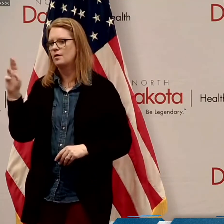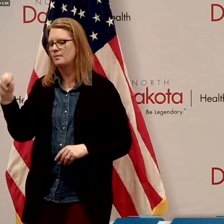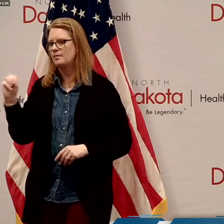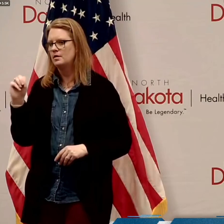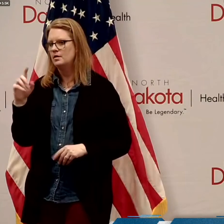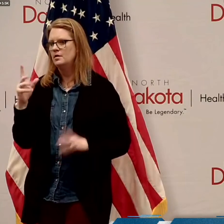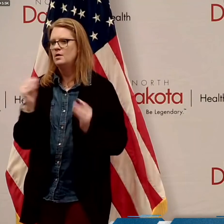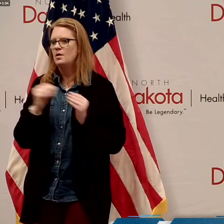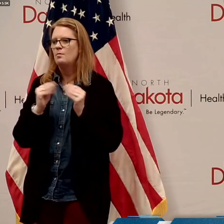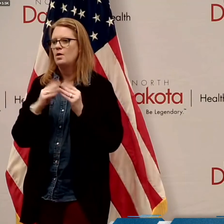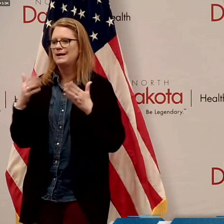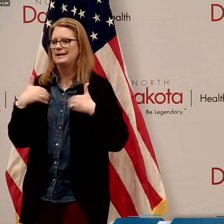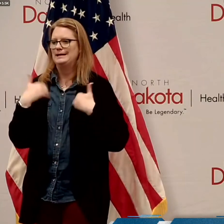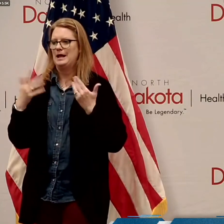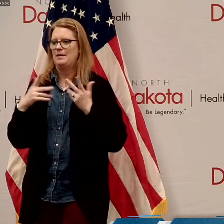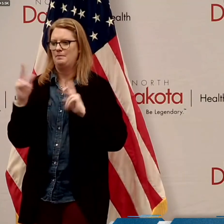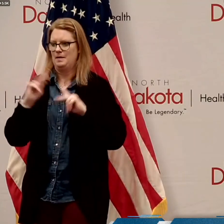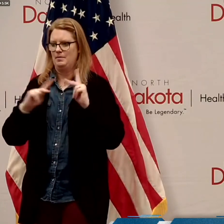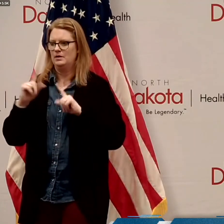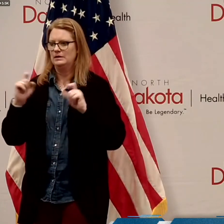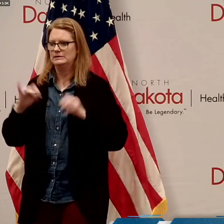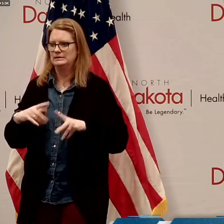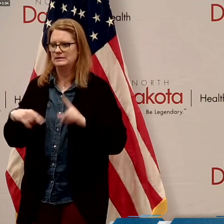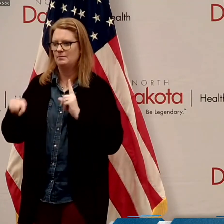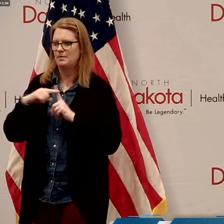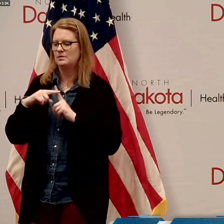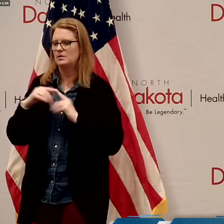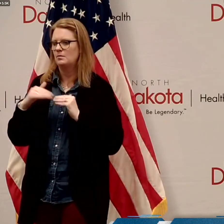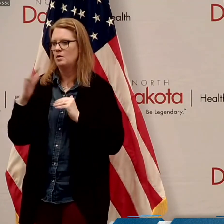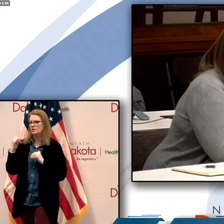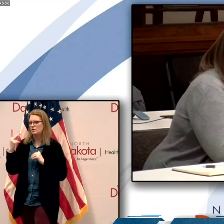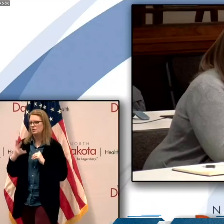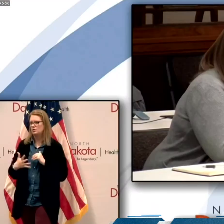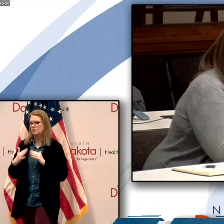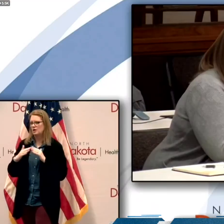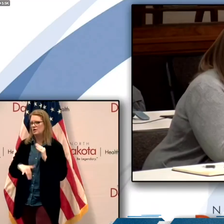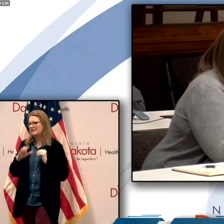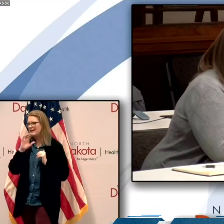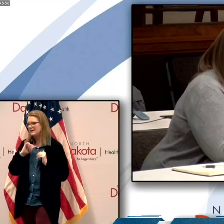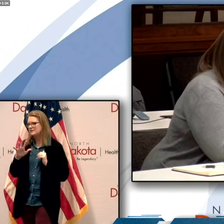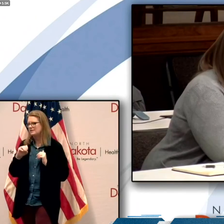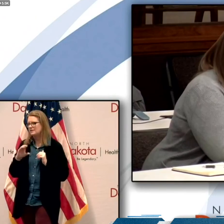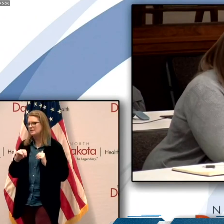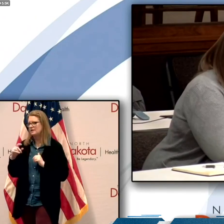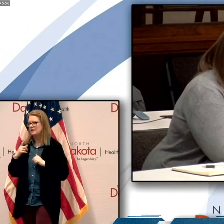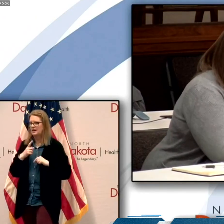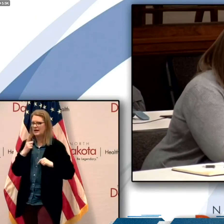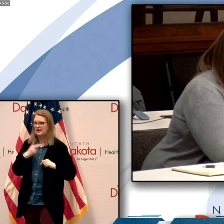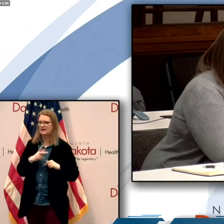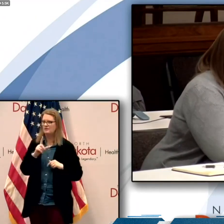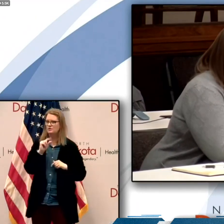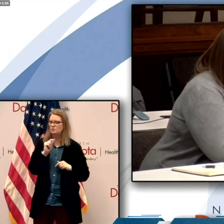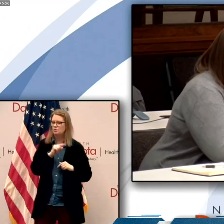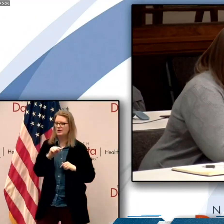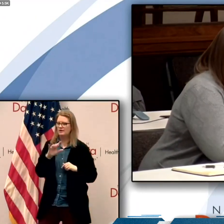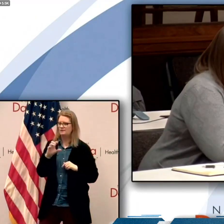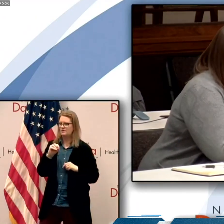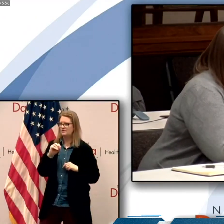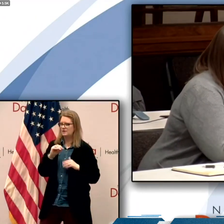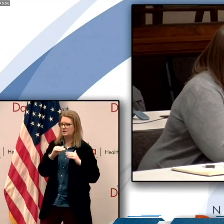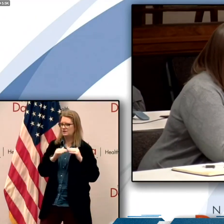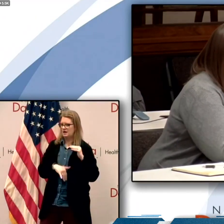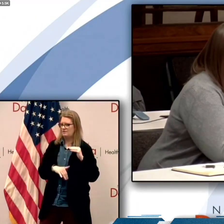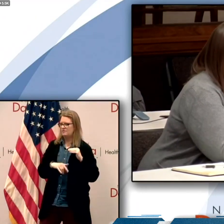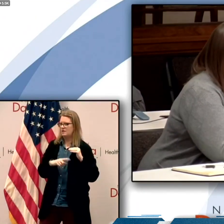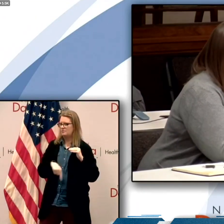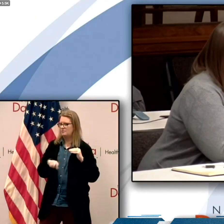see more young people are testing positive. More than 2/3 are under the age of 50 and half are between the ages of 20 and 50. What do you think,